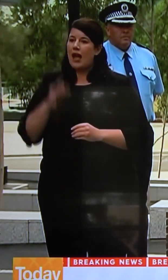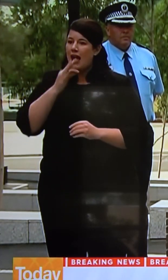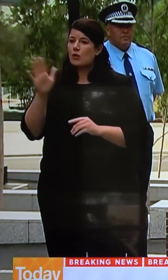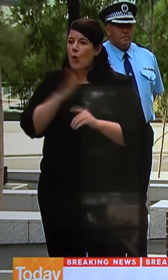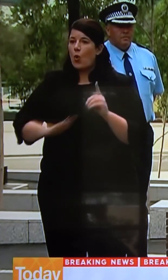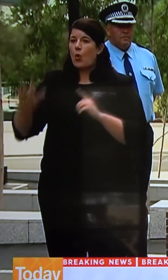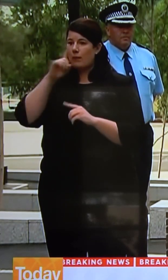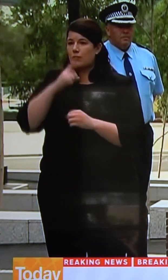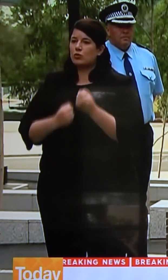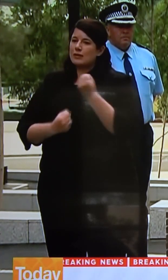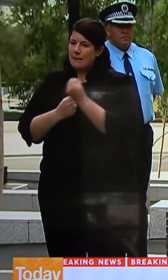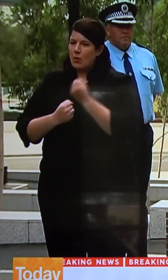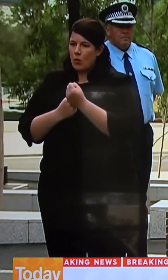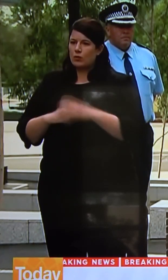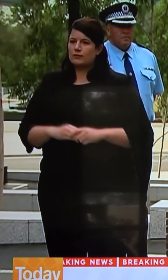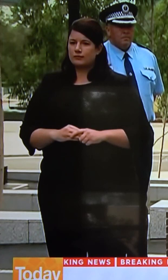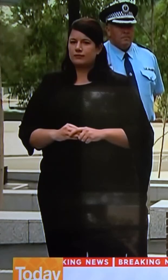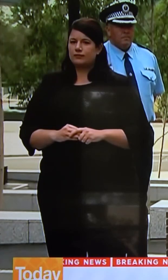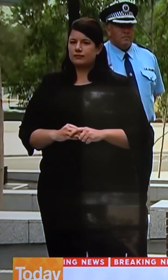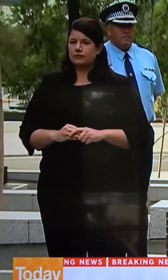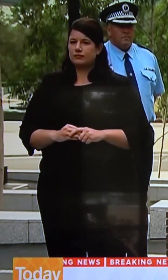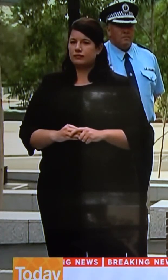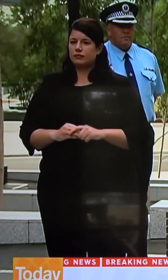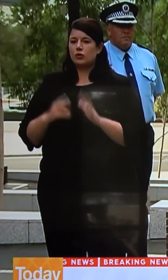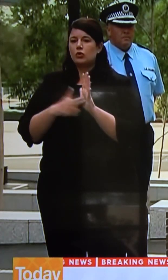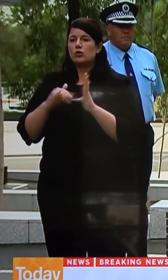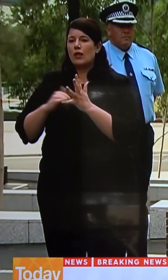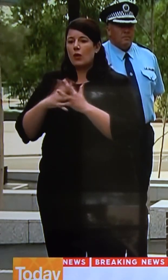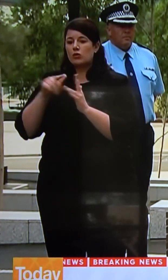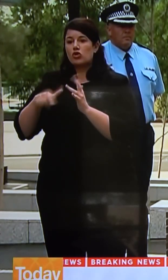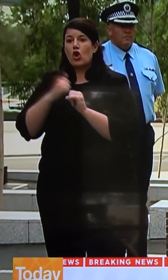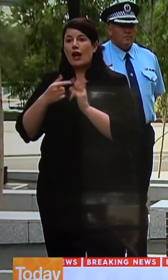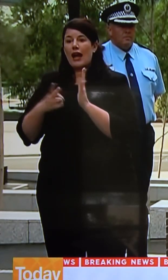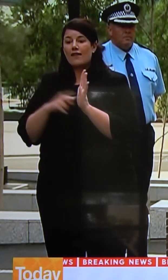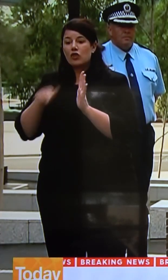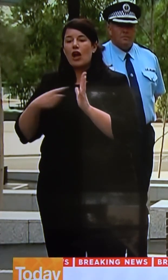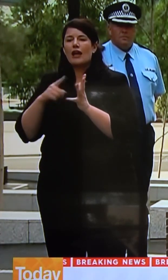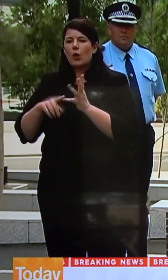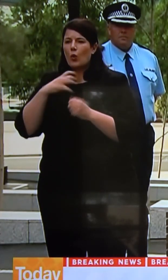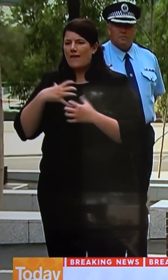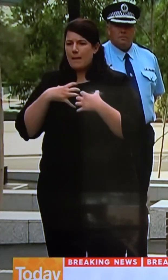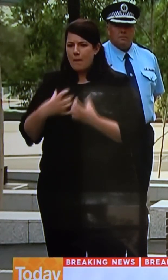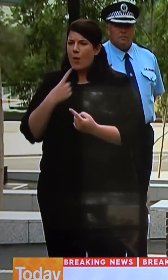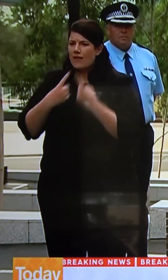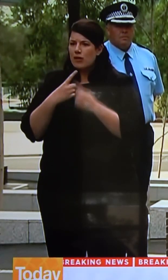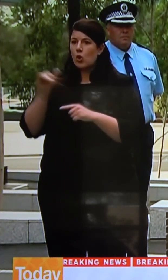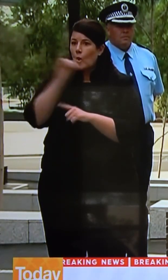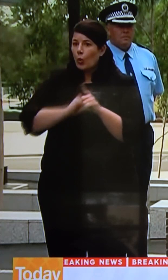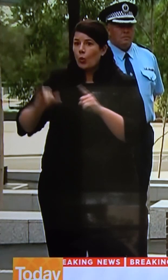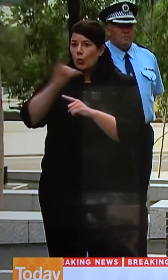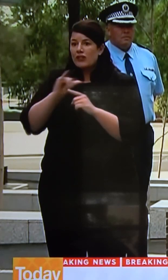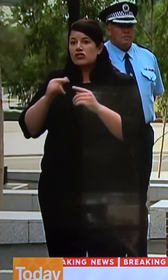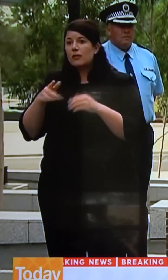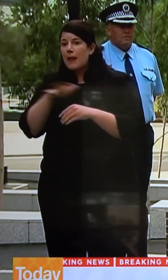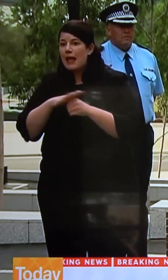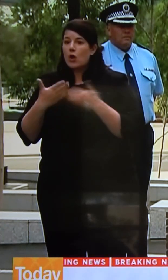that. Today, this morning, newsouthwales.gov.au website will have specific details about which venues will no longer